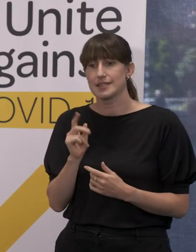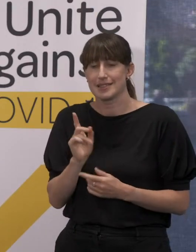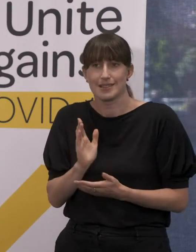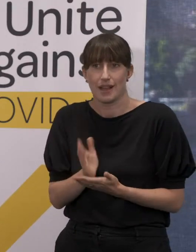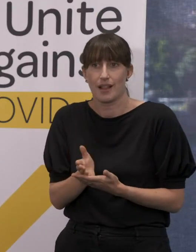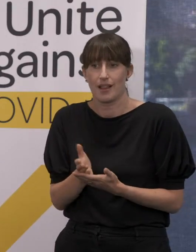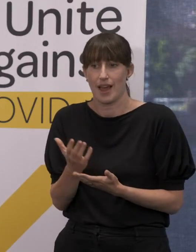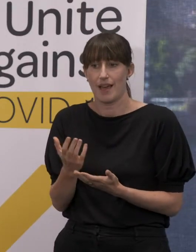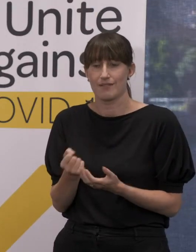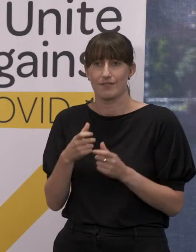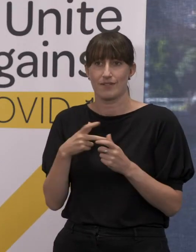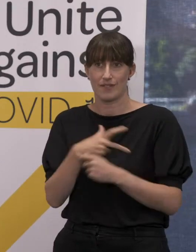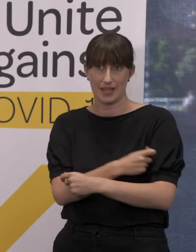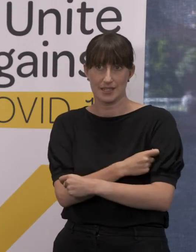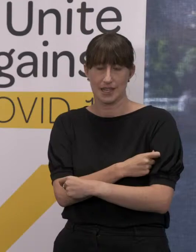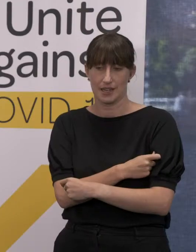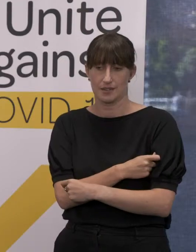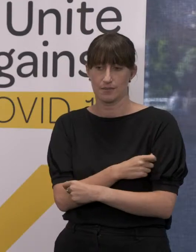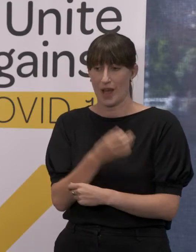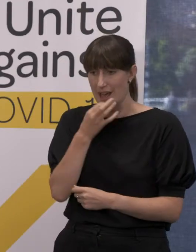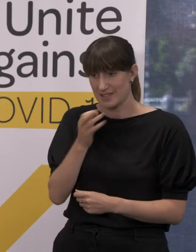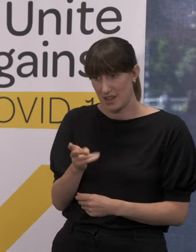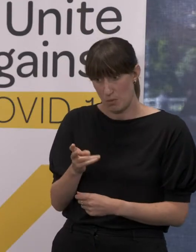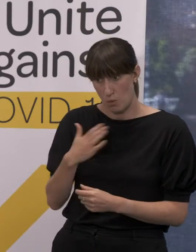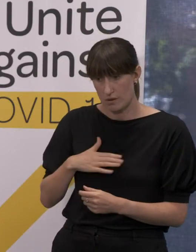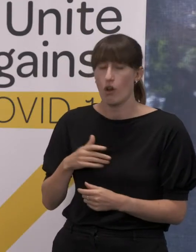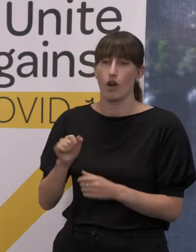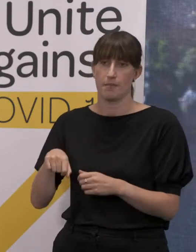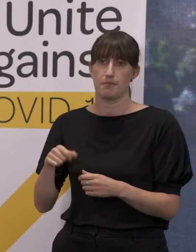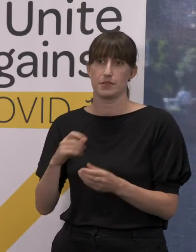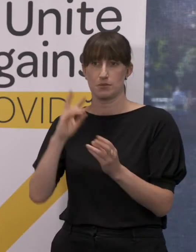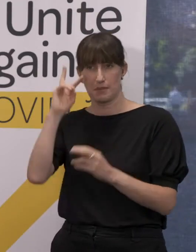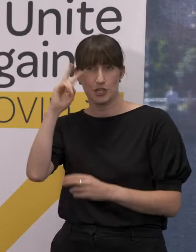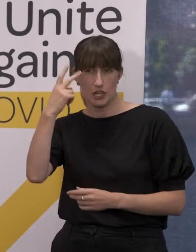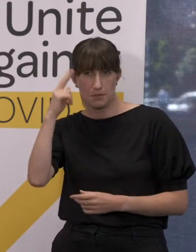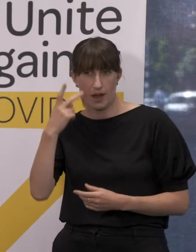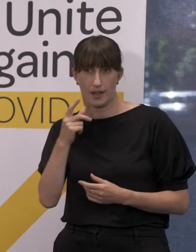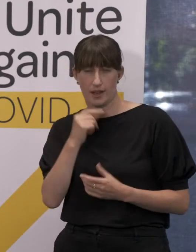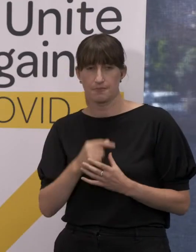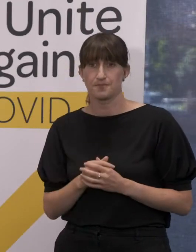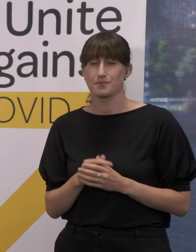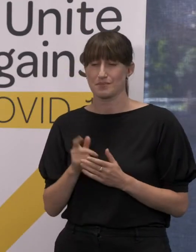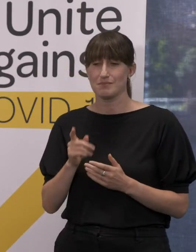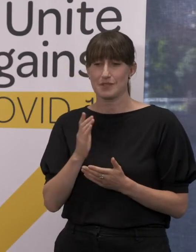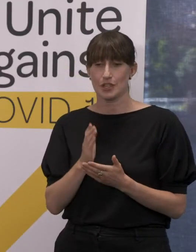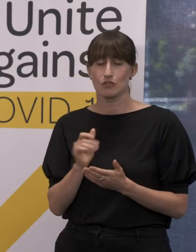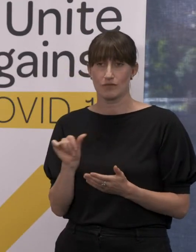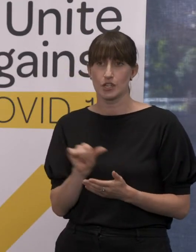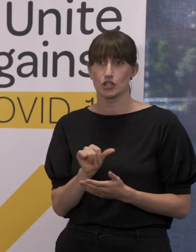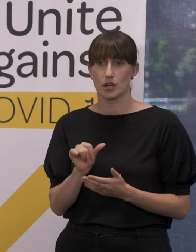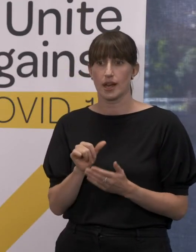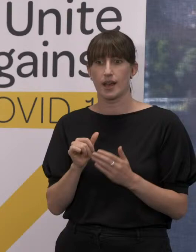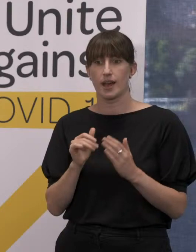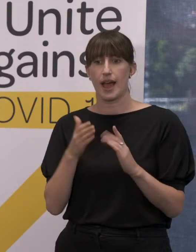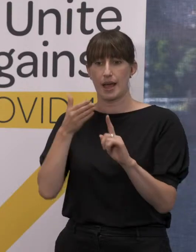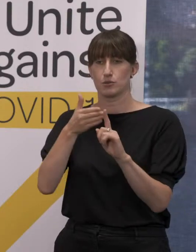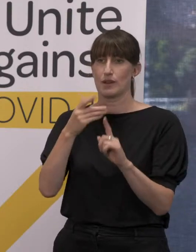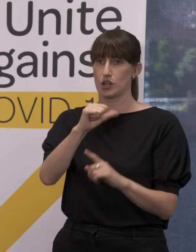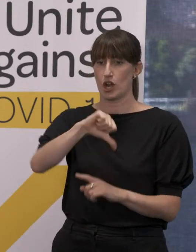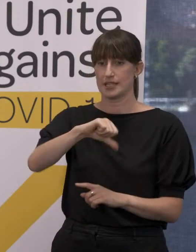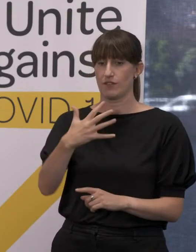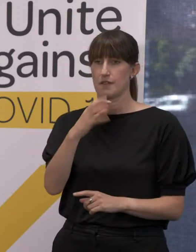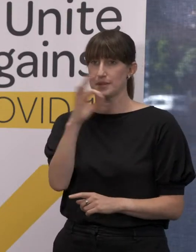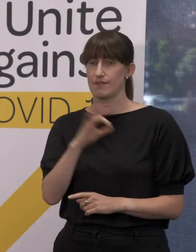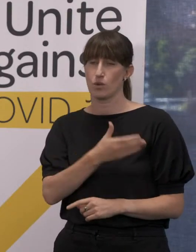proportion. If it's 95%, which it seems to be around that, we should aspire to get that for the rest of the country. Given back on the PCR test, the